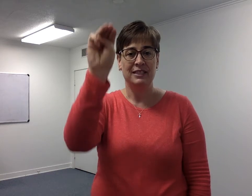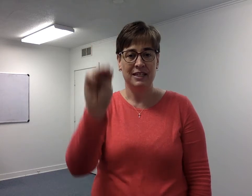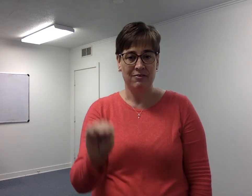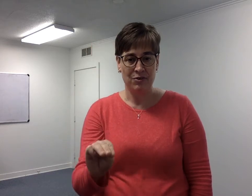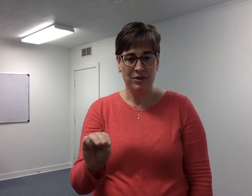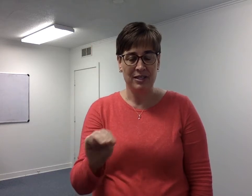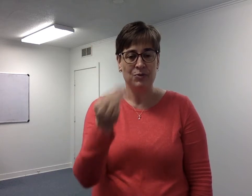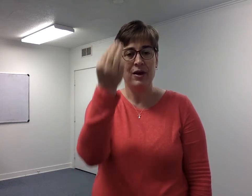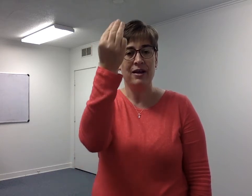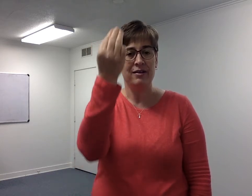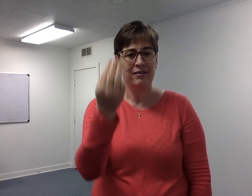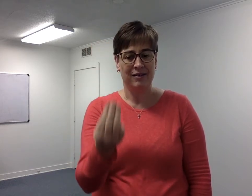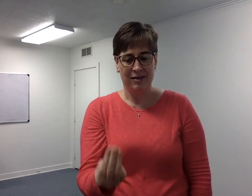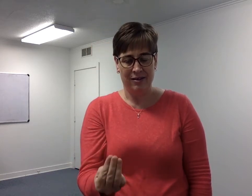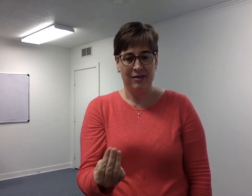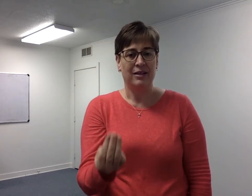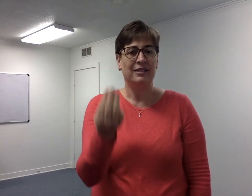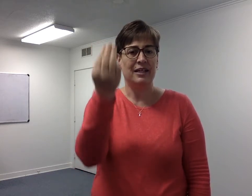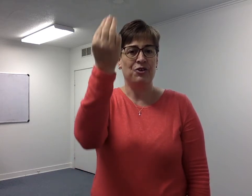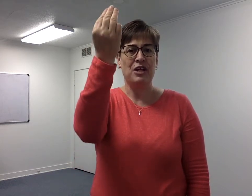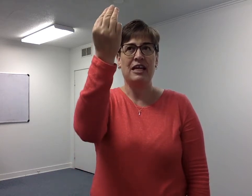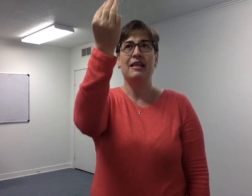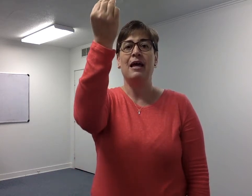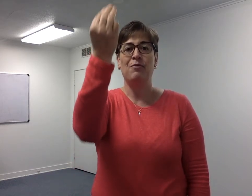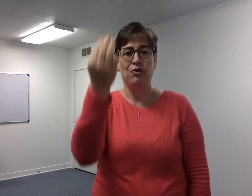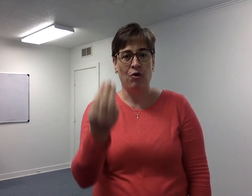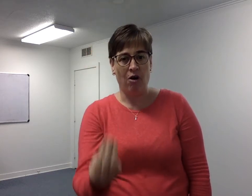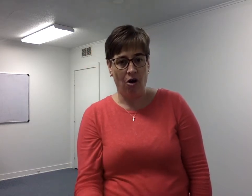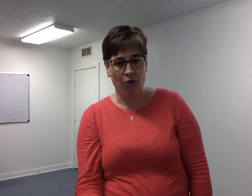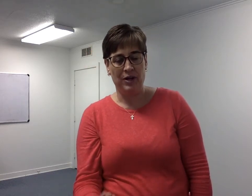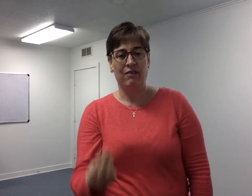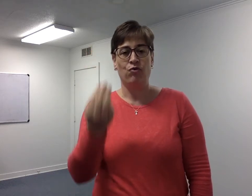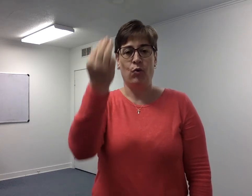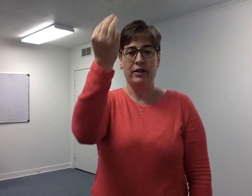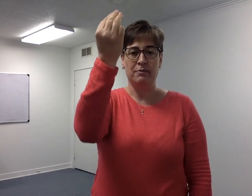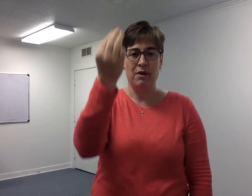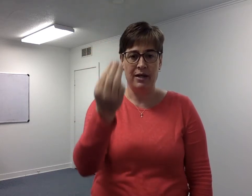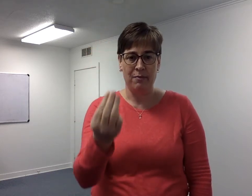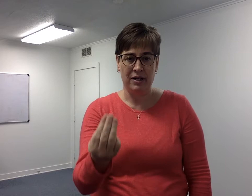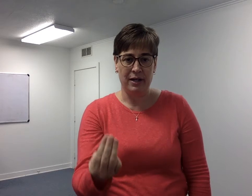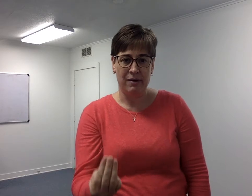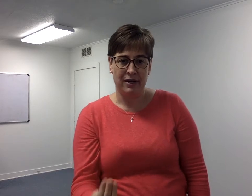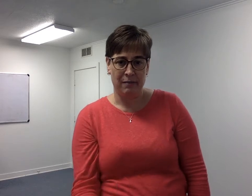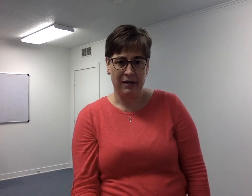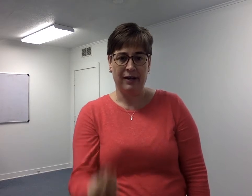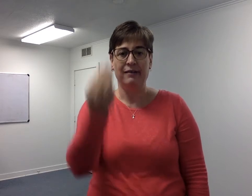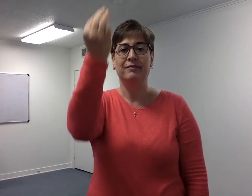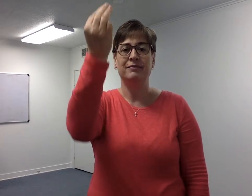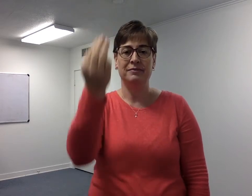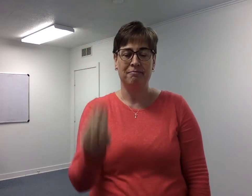instead of doing this way, it's like you're taking the M and you're going all the way down 4 weeks. Monday, Monday, Monday, Monday,